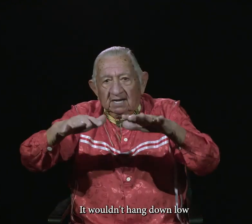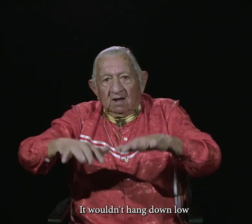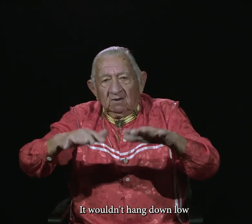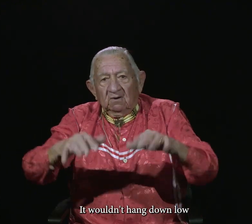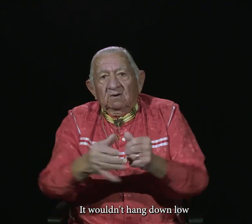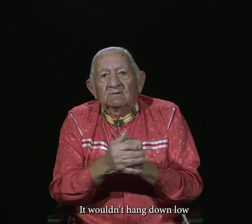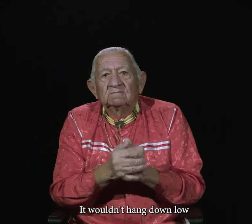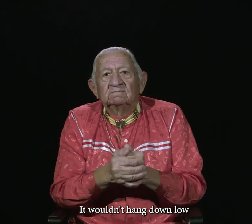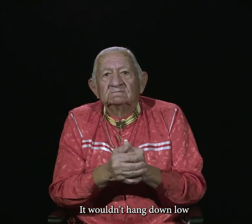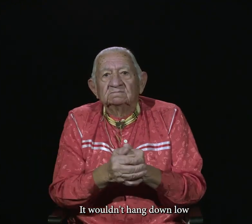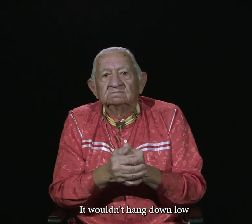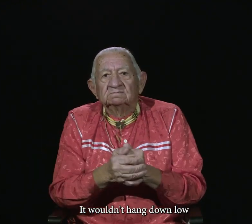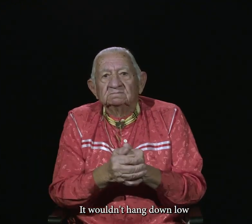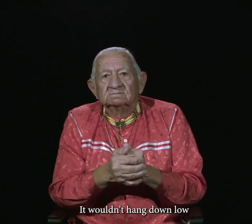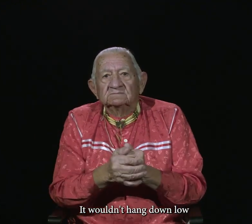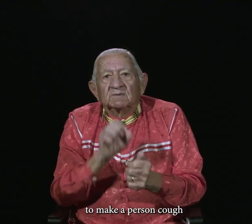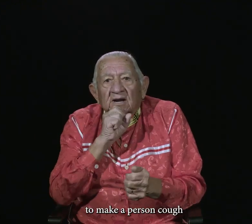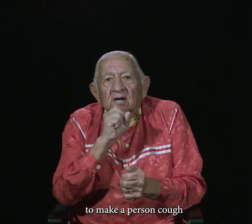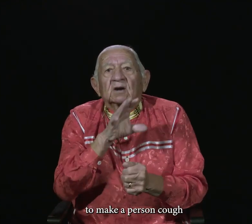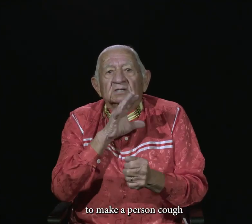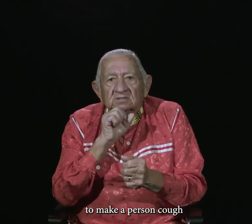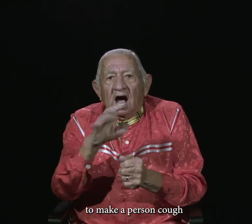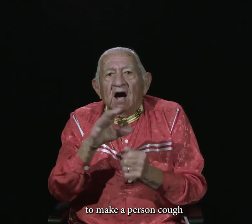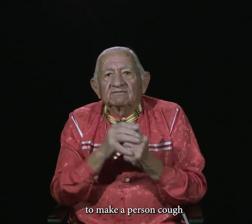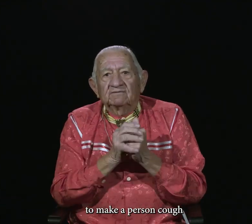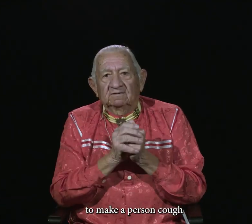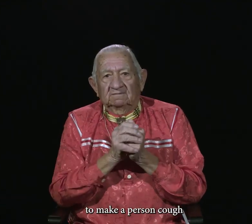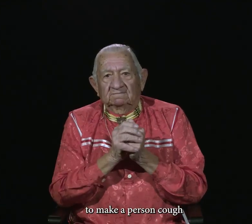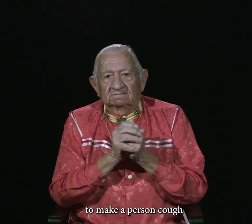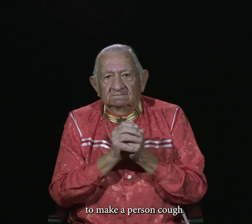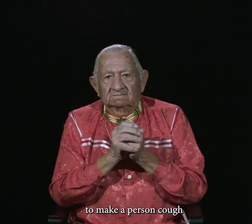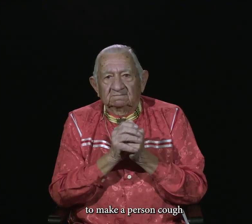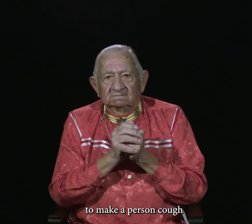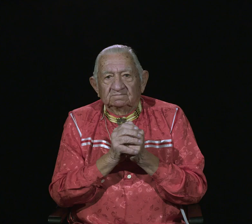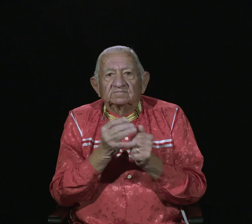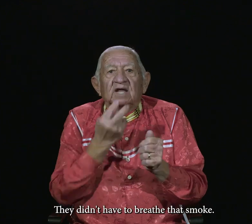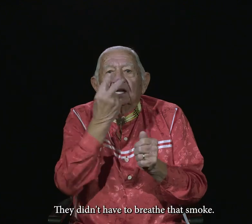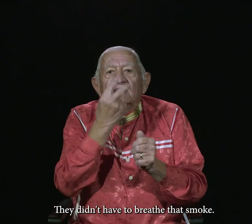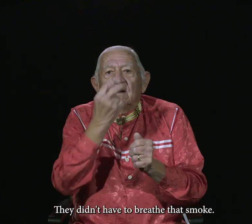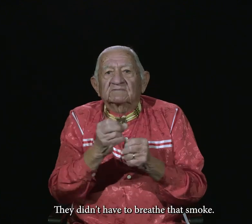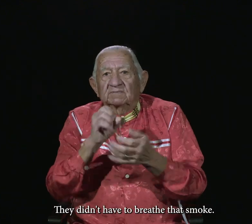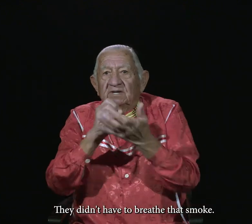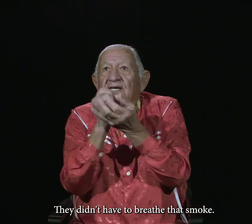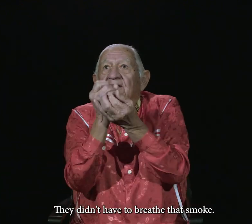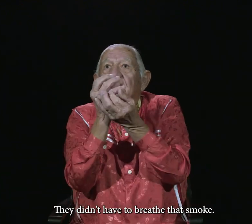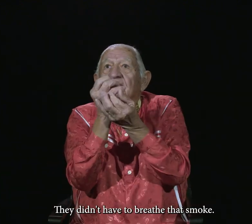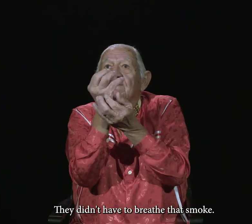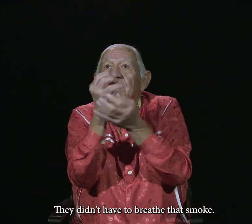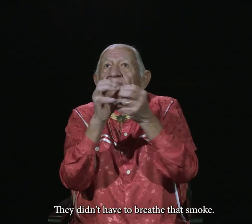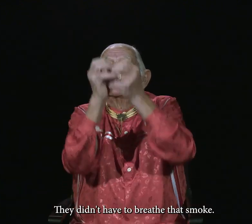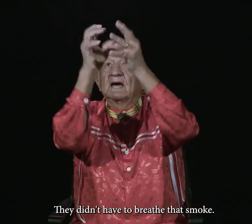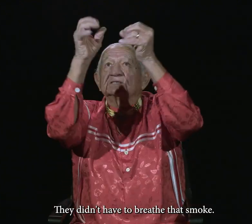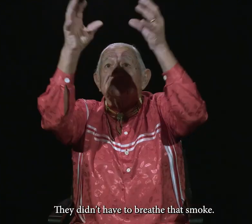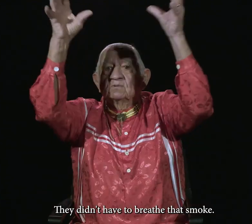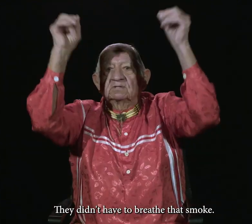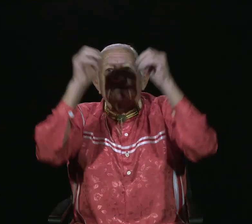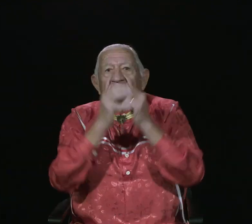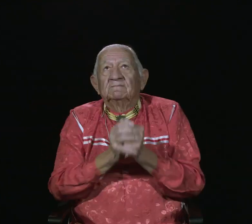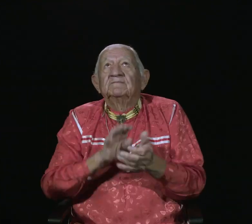down low to make a person huff. They didn't have to breathe that smoke.